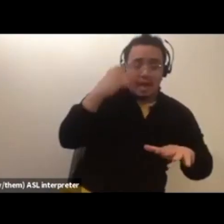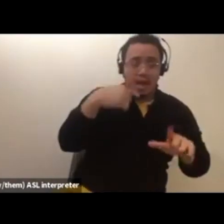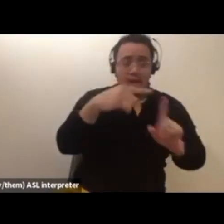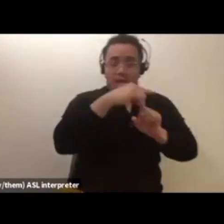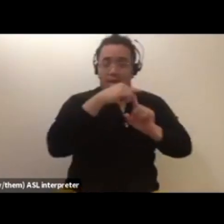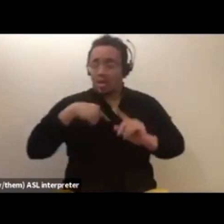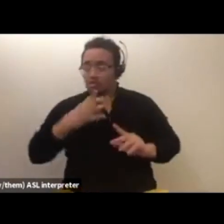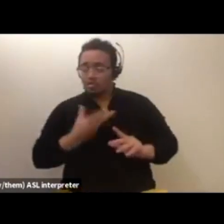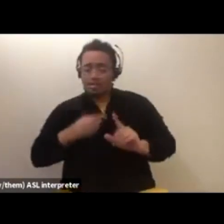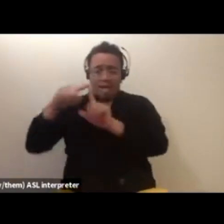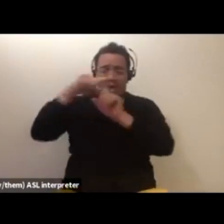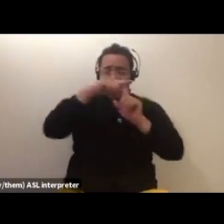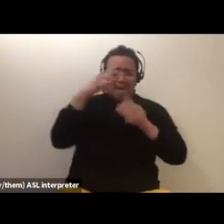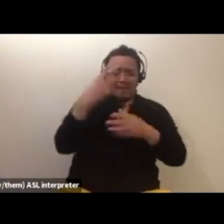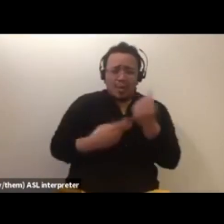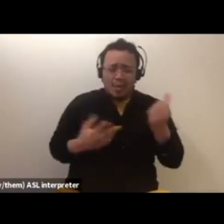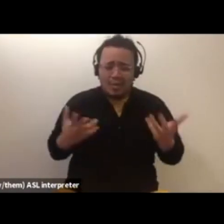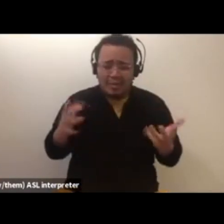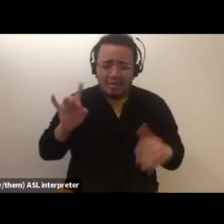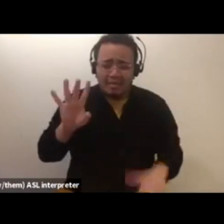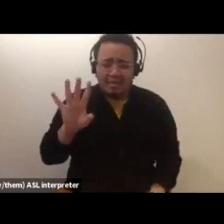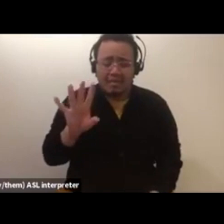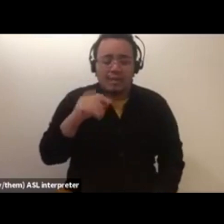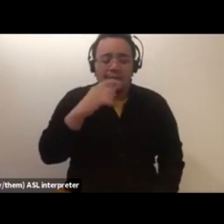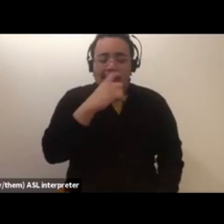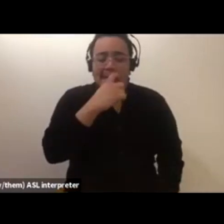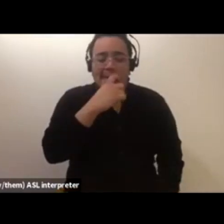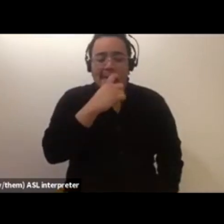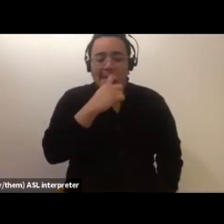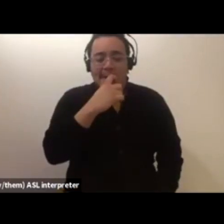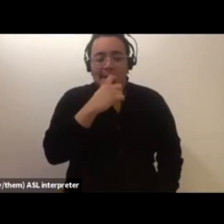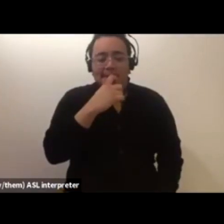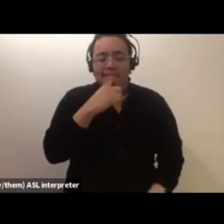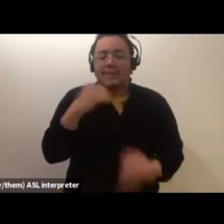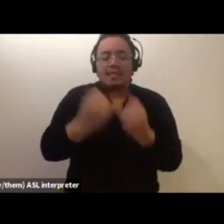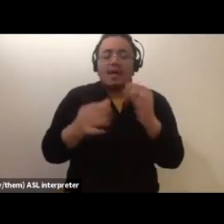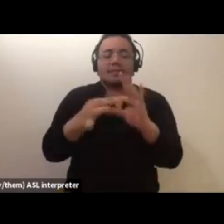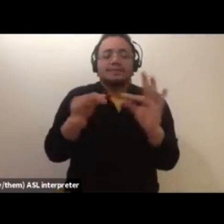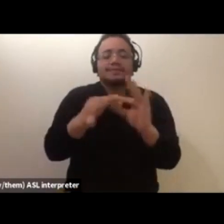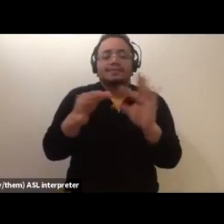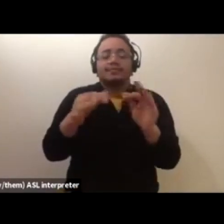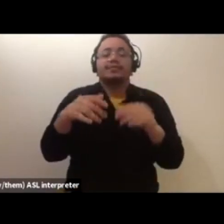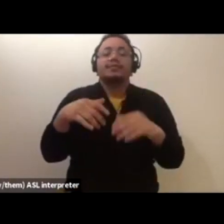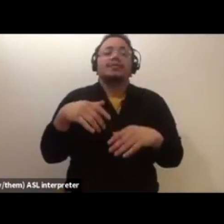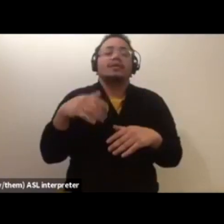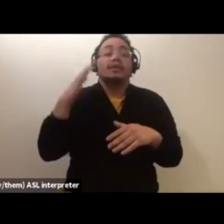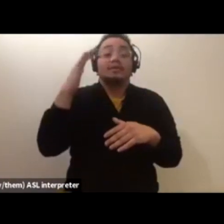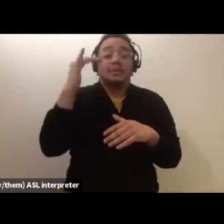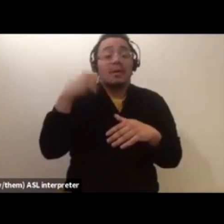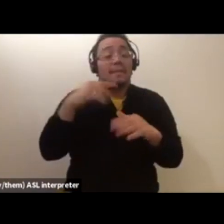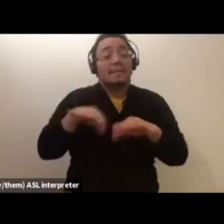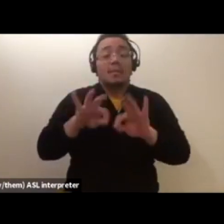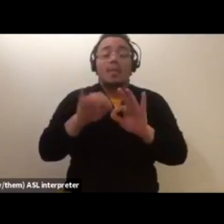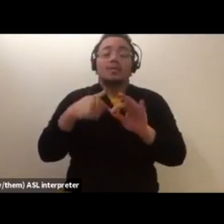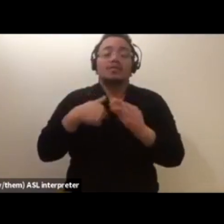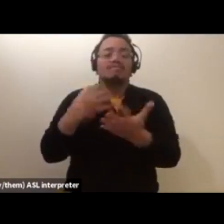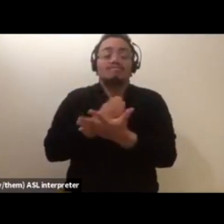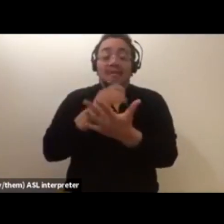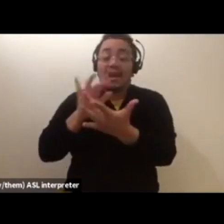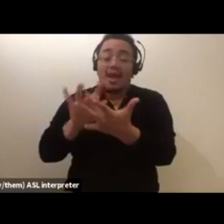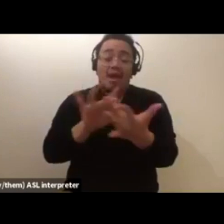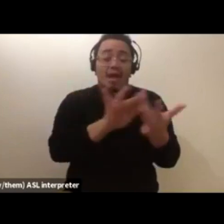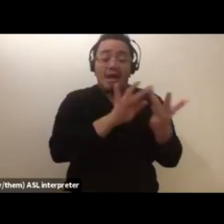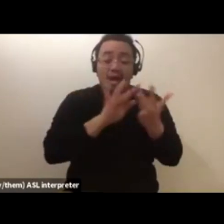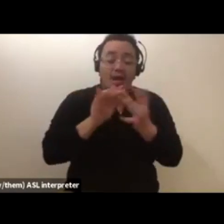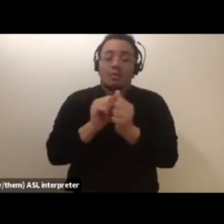But the last thing I want to say, this is why I'm also a part of networking with the right people. I could say that, you know, even